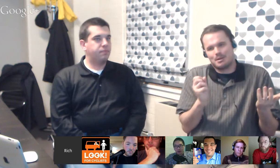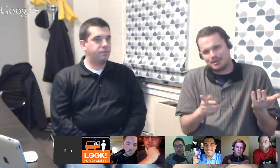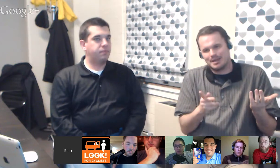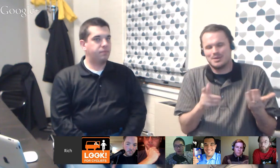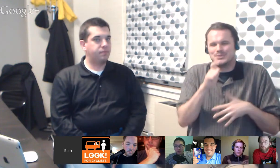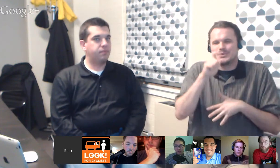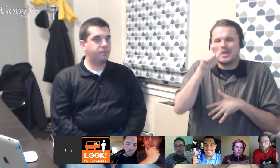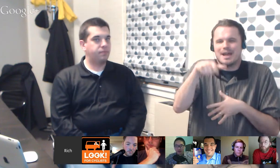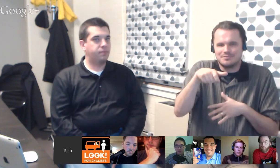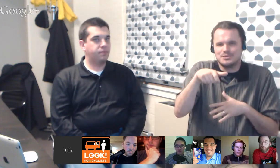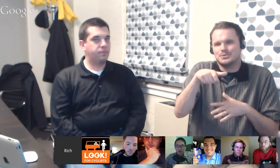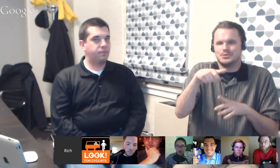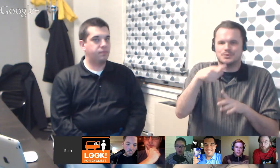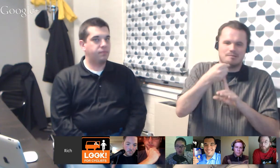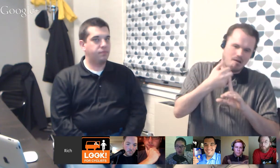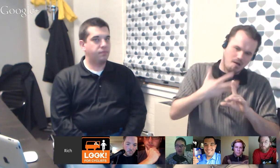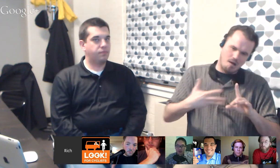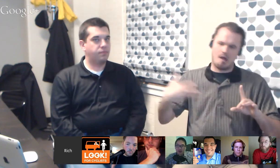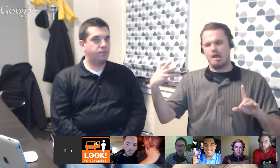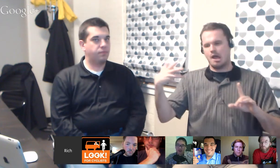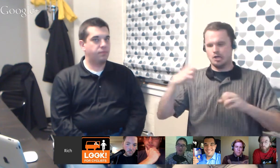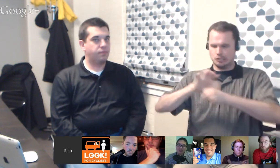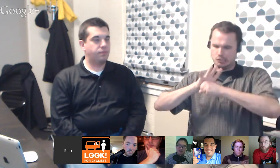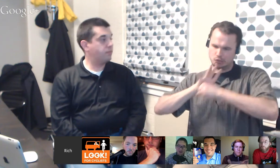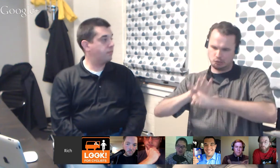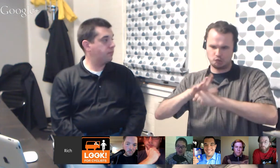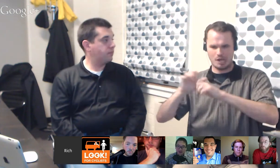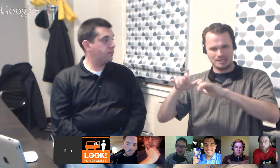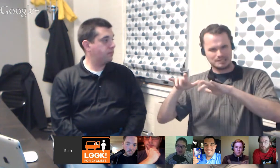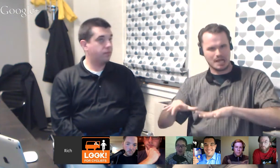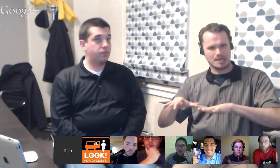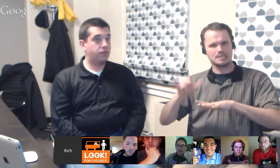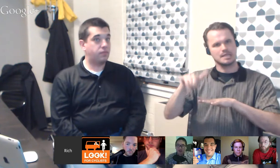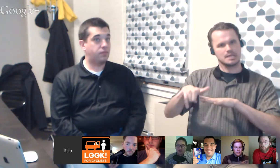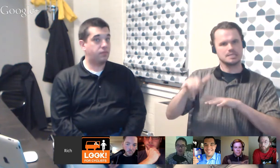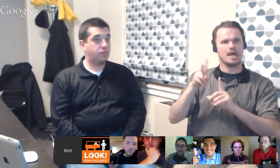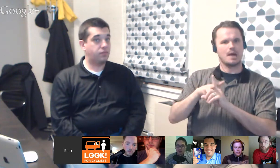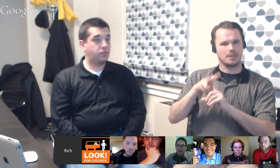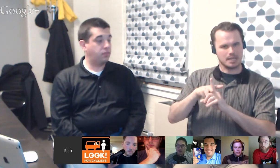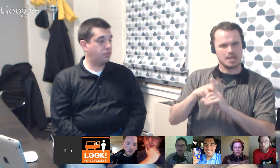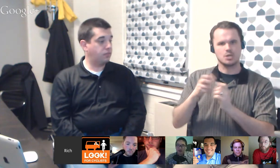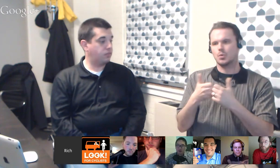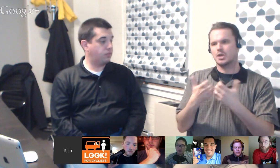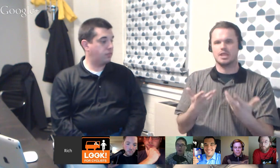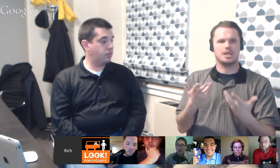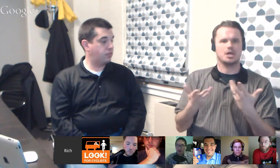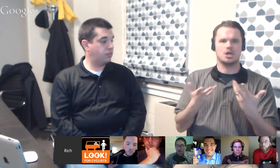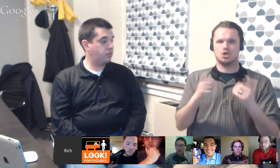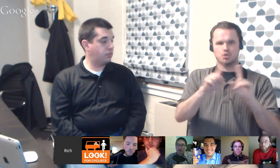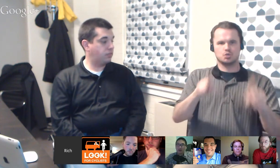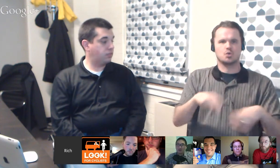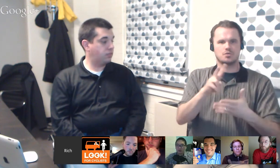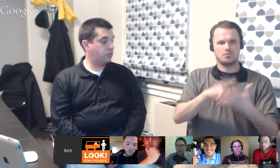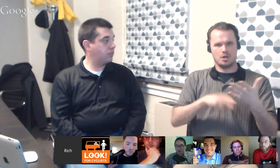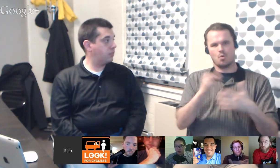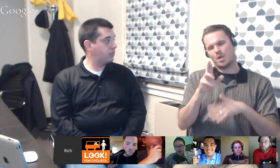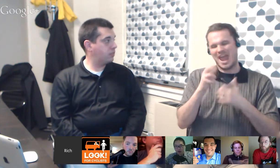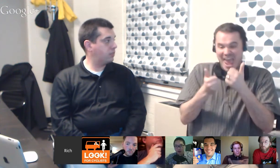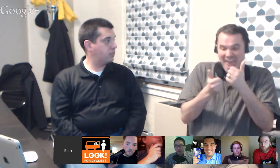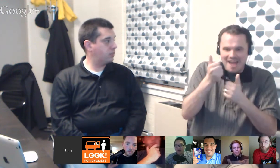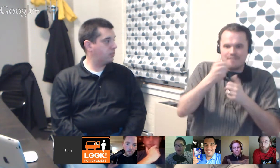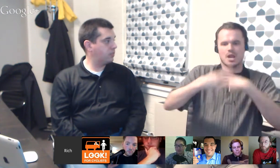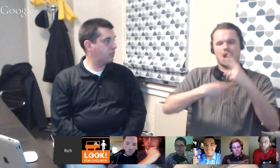don't have to like stress test this application with a screen reader or every type of screen reader